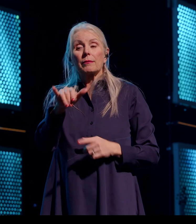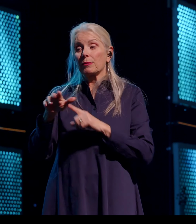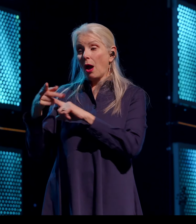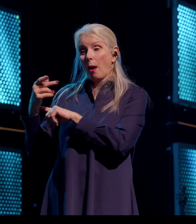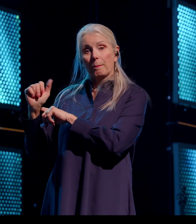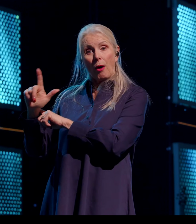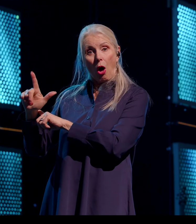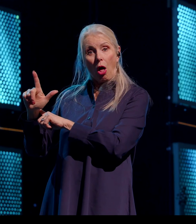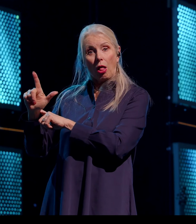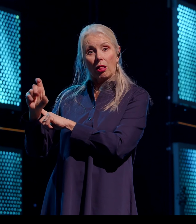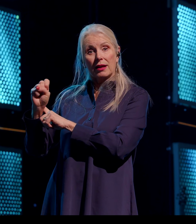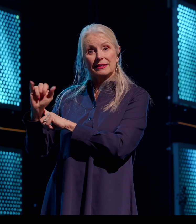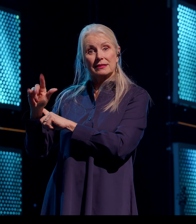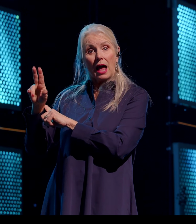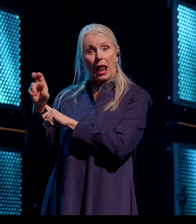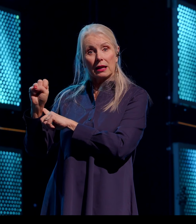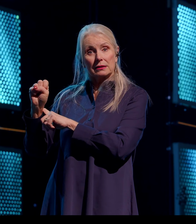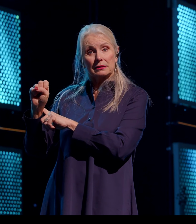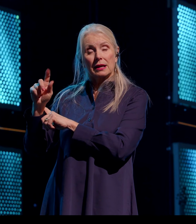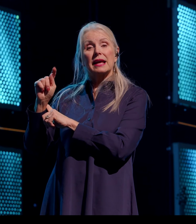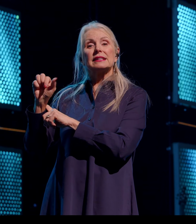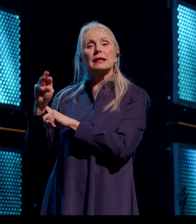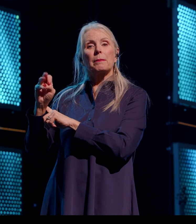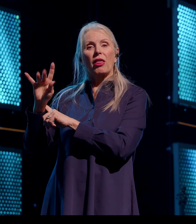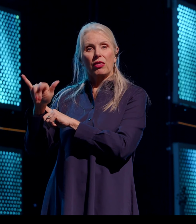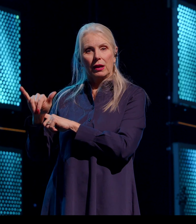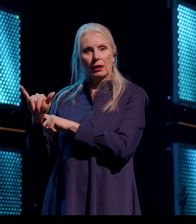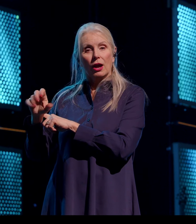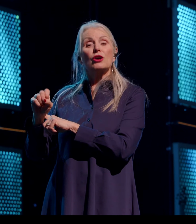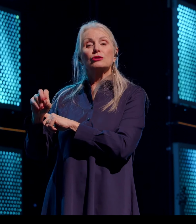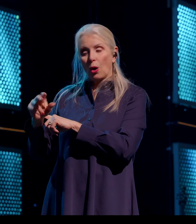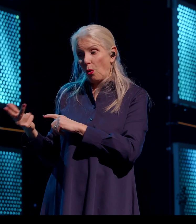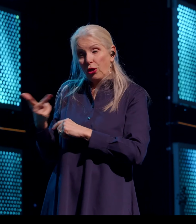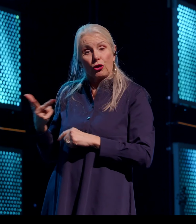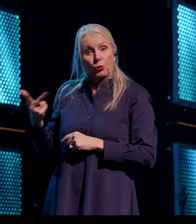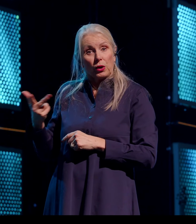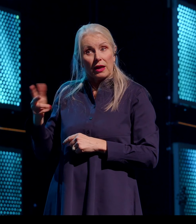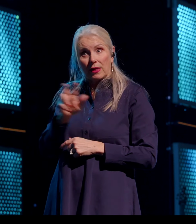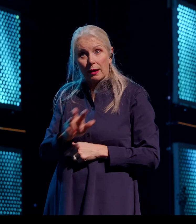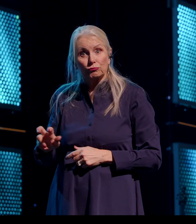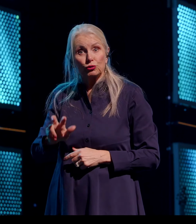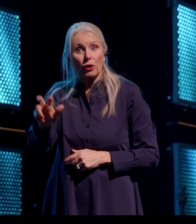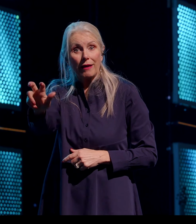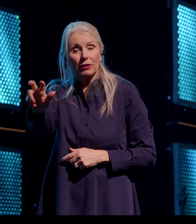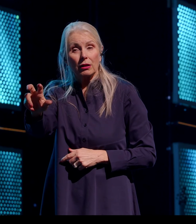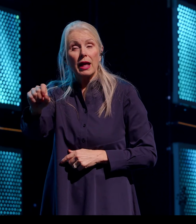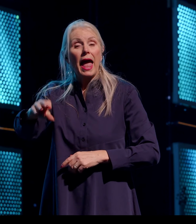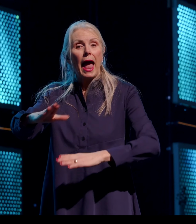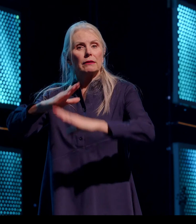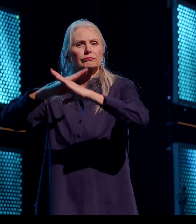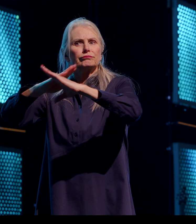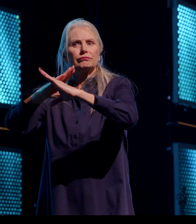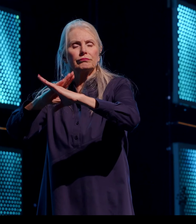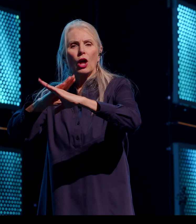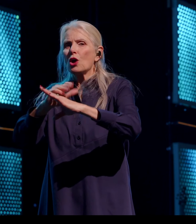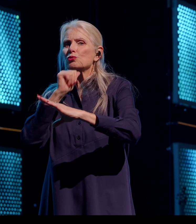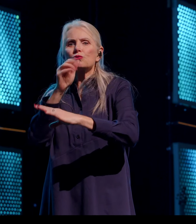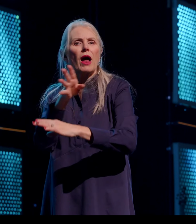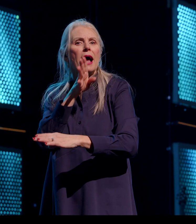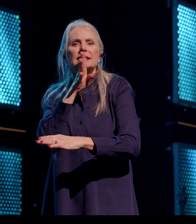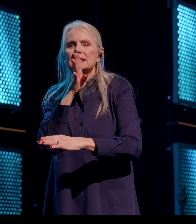Silas, Timothy, and Galatia. And having been forbidden by the Holy Spirit to speak the word in Asia, that's a very interesting